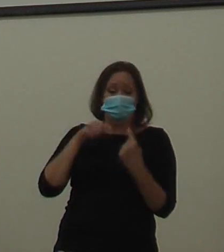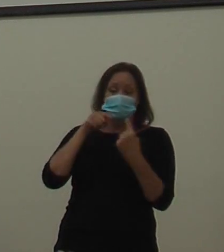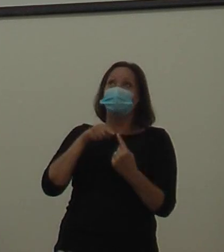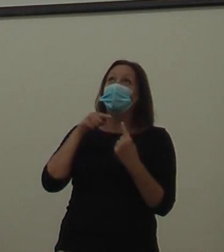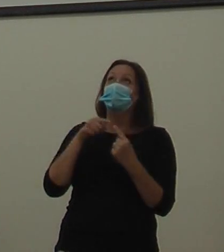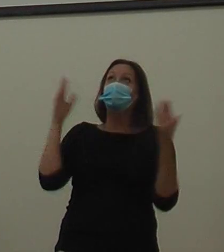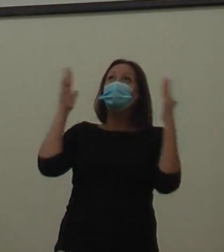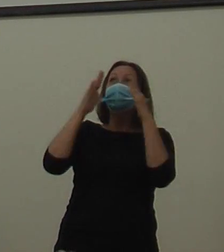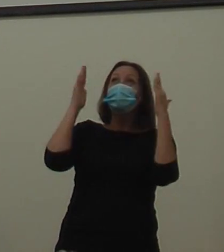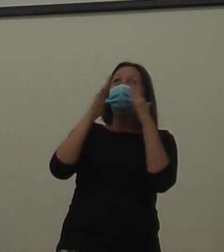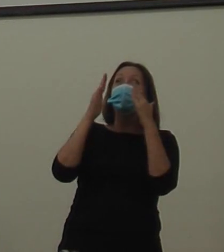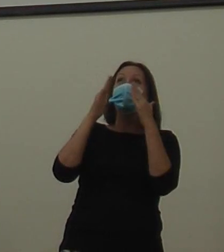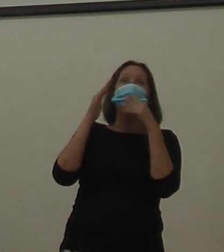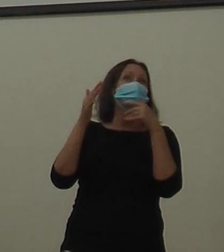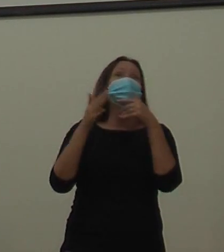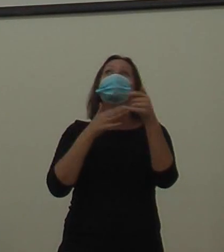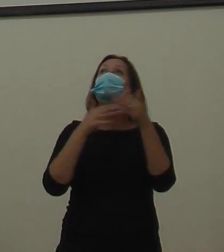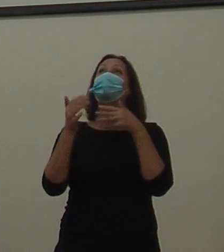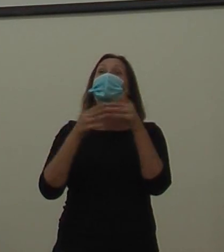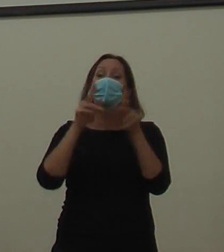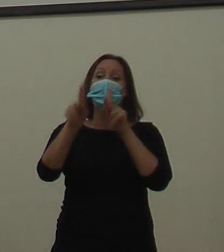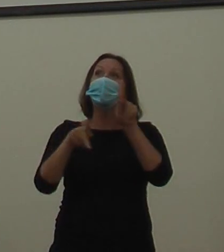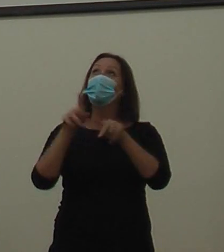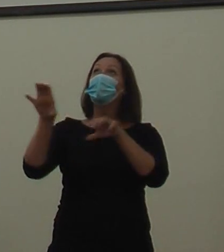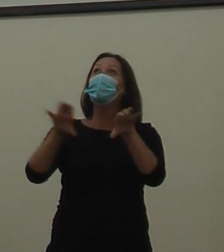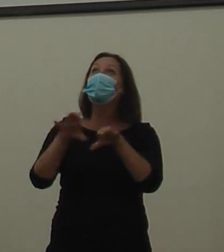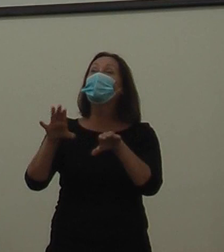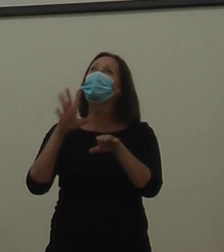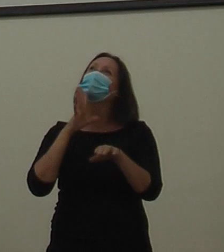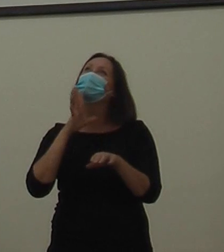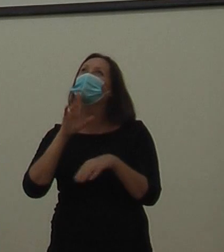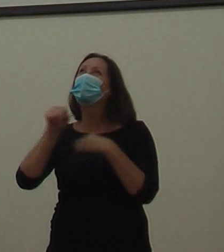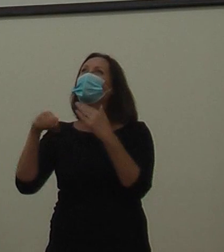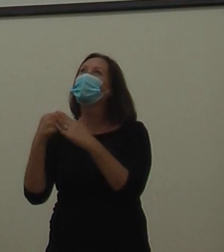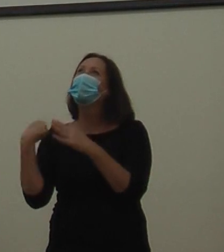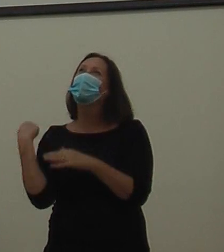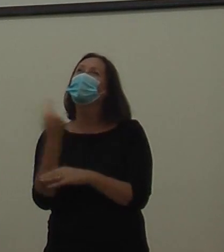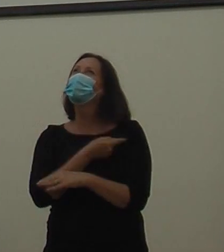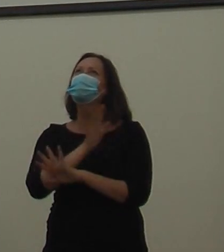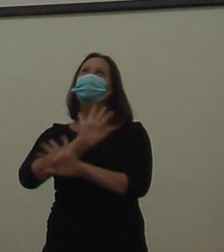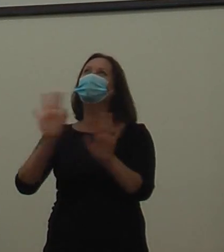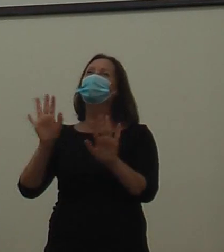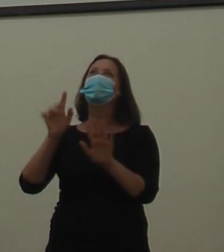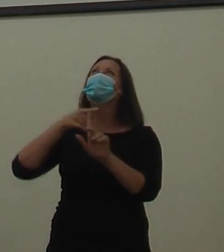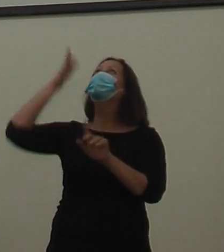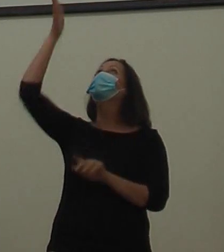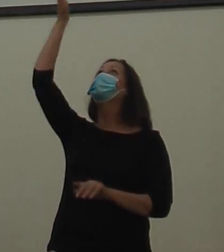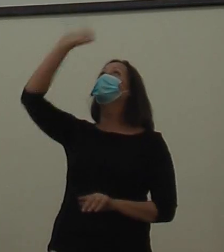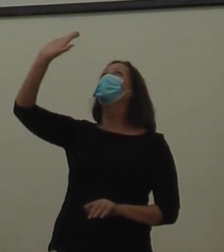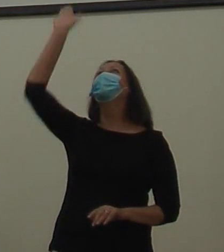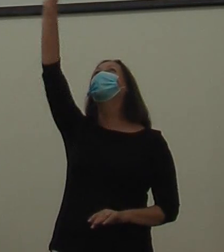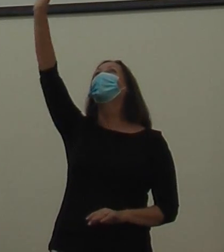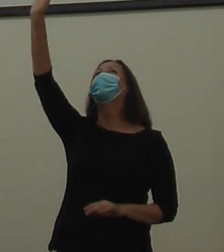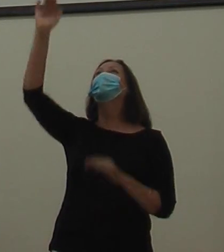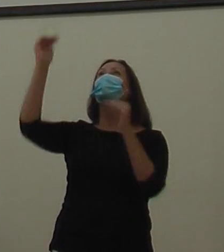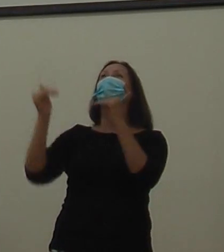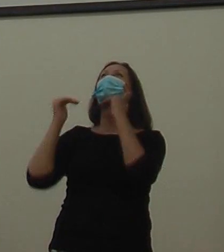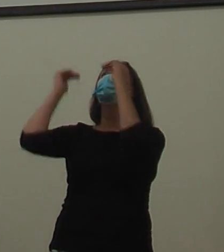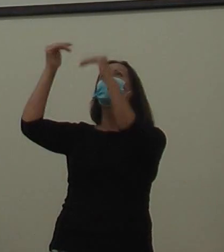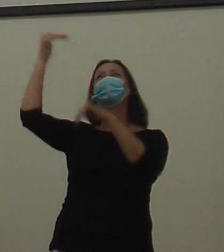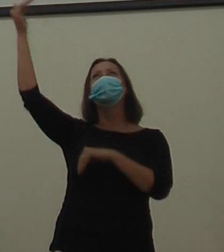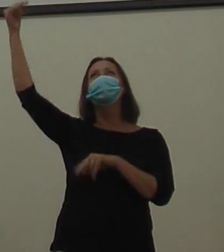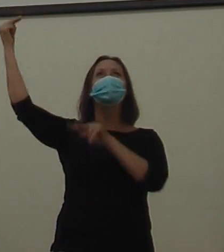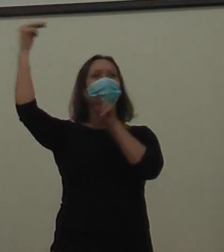are around us, Father, in spite of what men might do and say about us, we thank you that you are God that sits high, you look low, you know